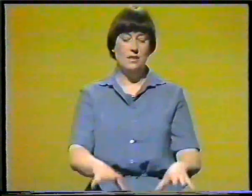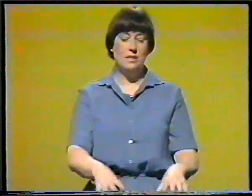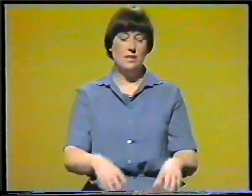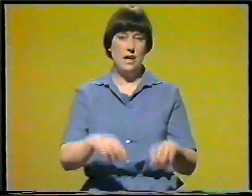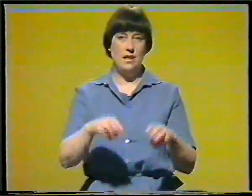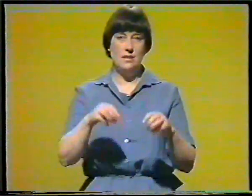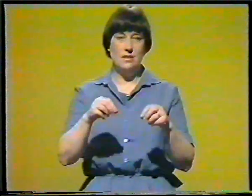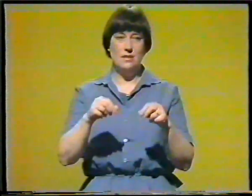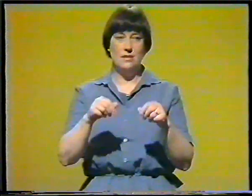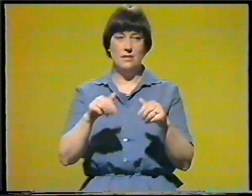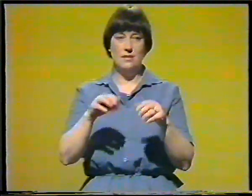Sand.